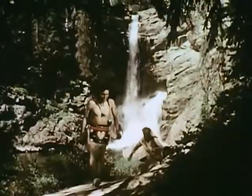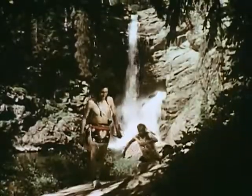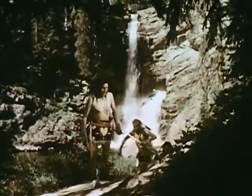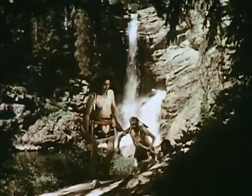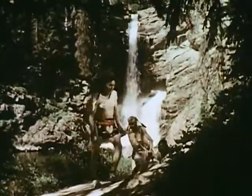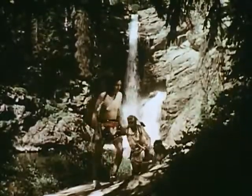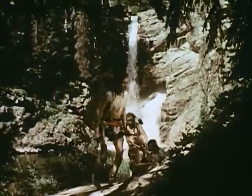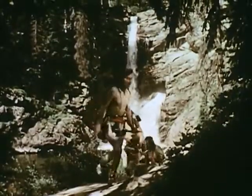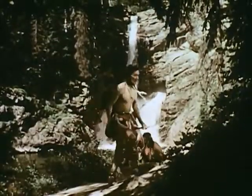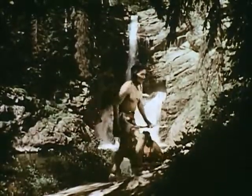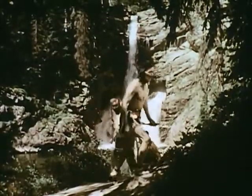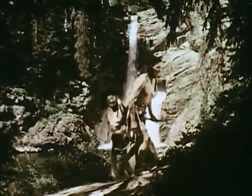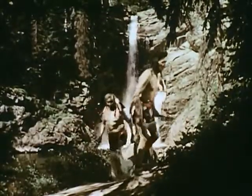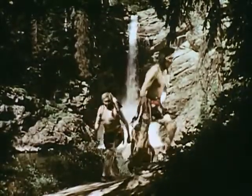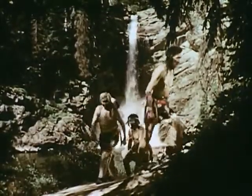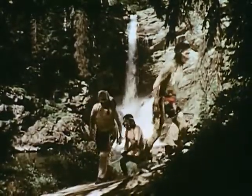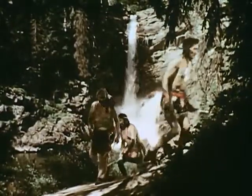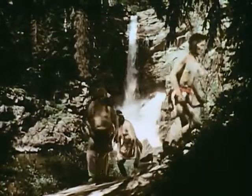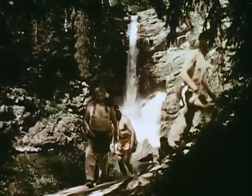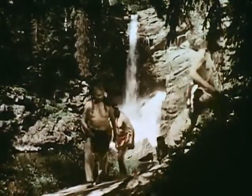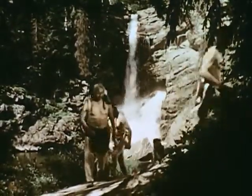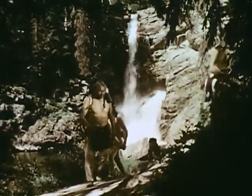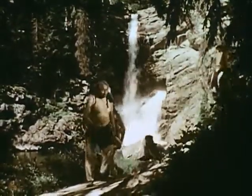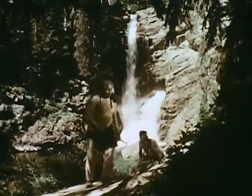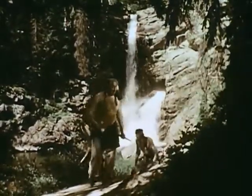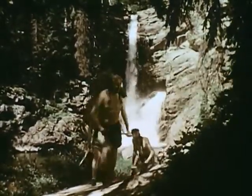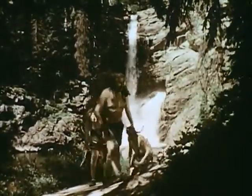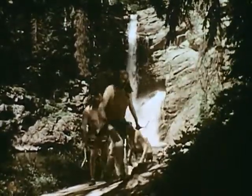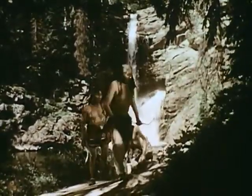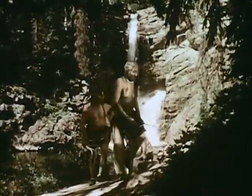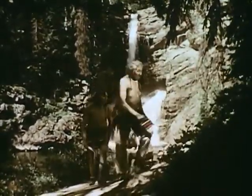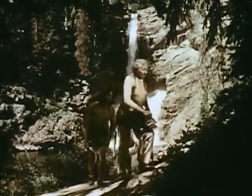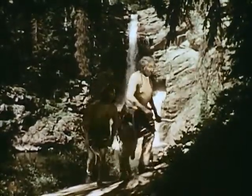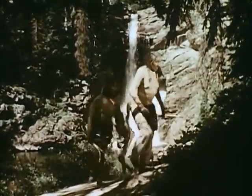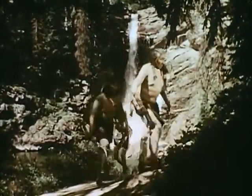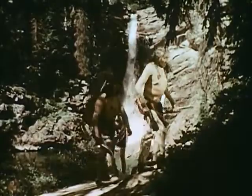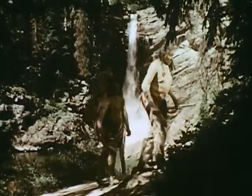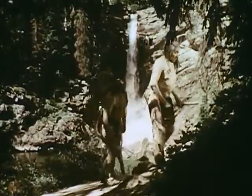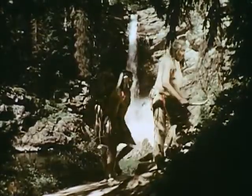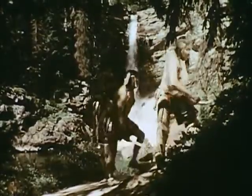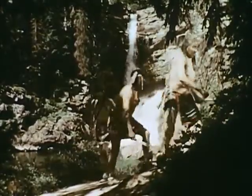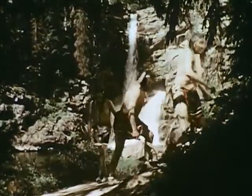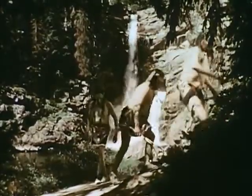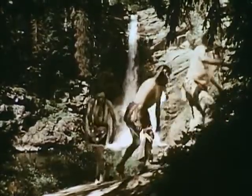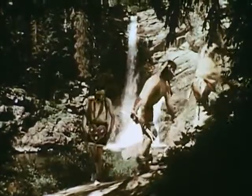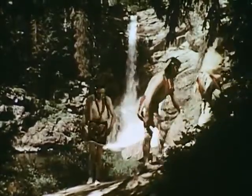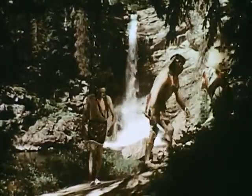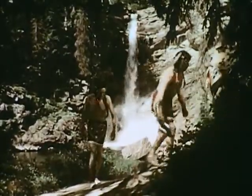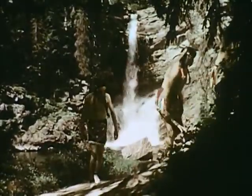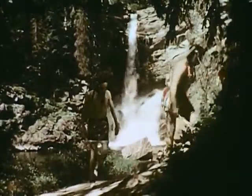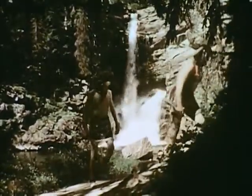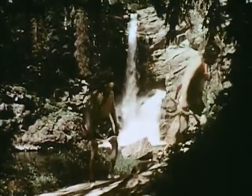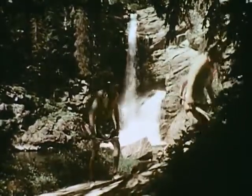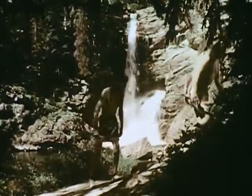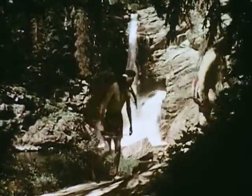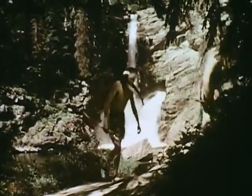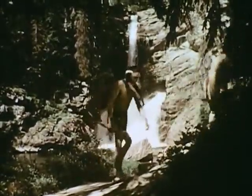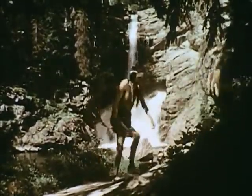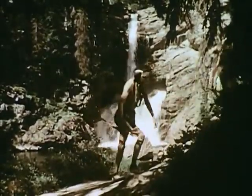The so-called Plains Indians were a nomadic people, always on the move. They followed the buffalo on his migrations, and as